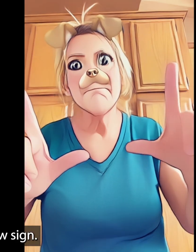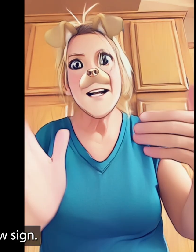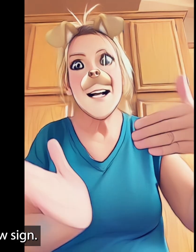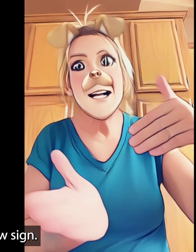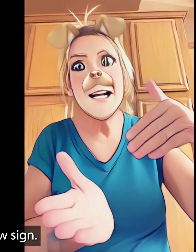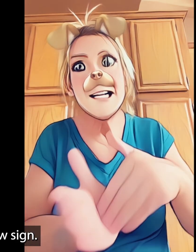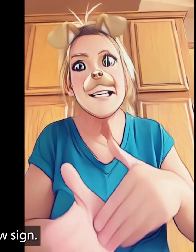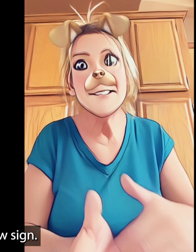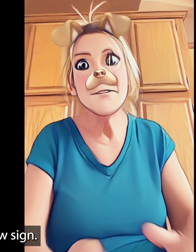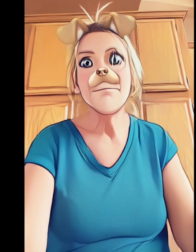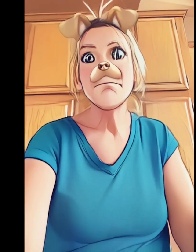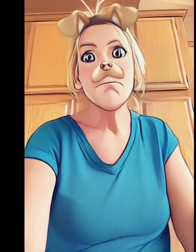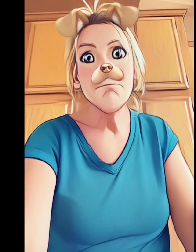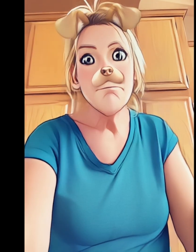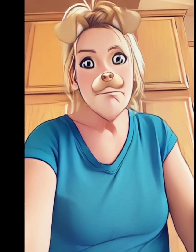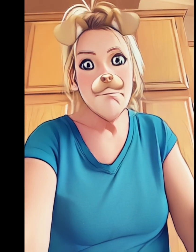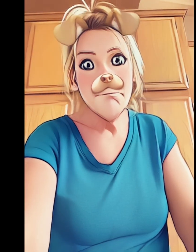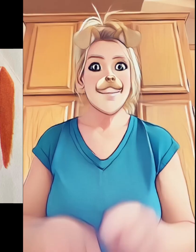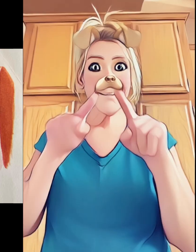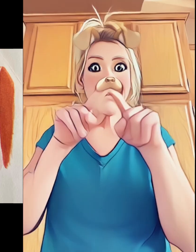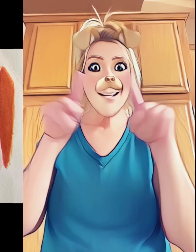sign.